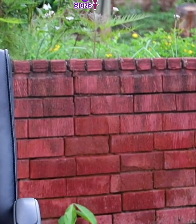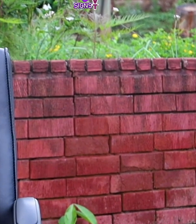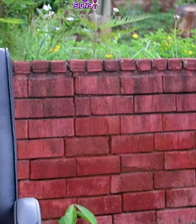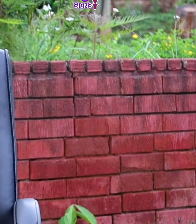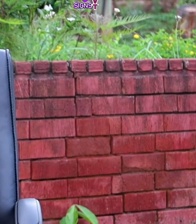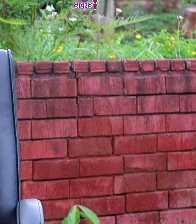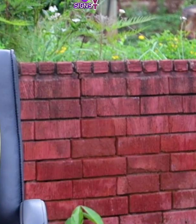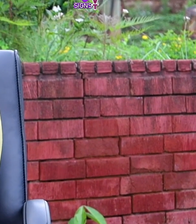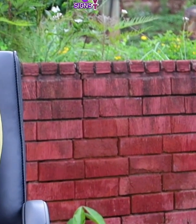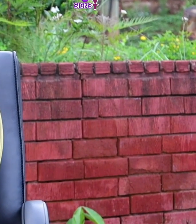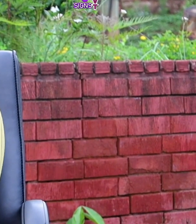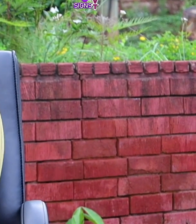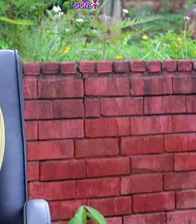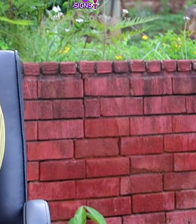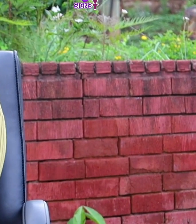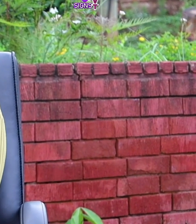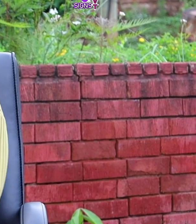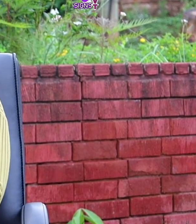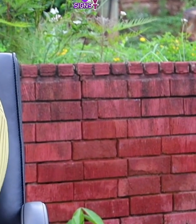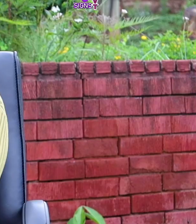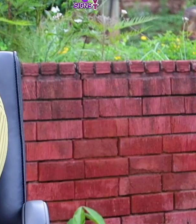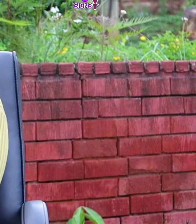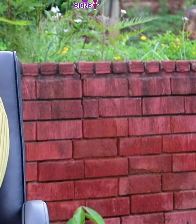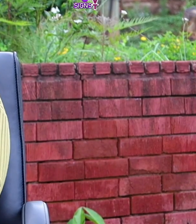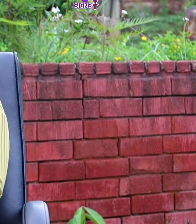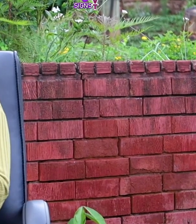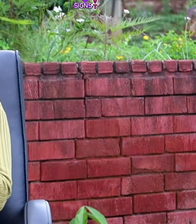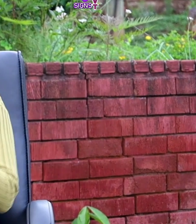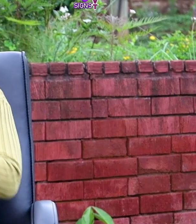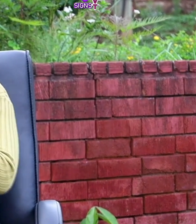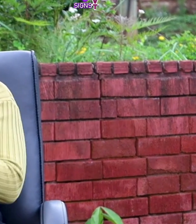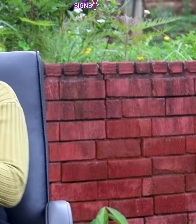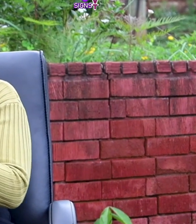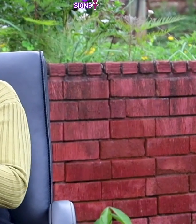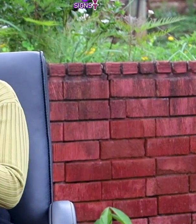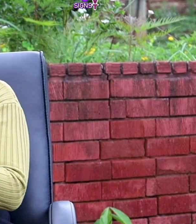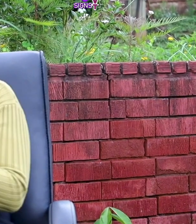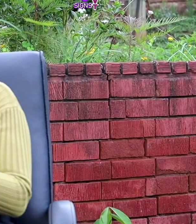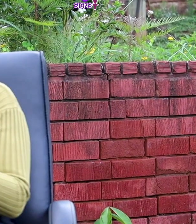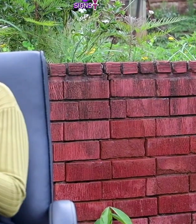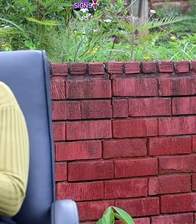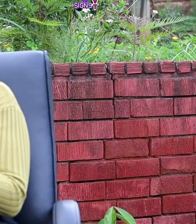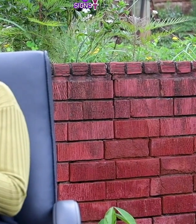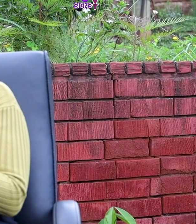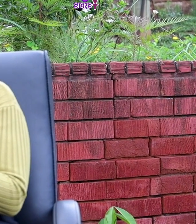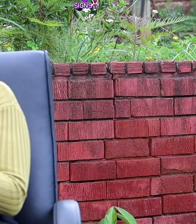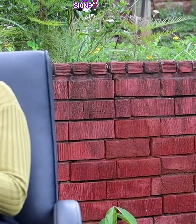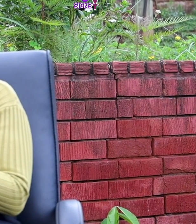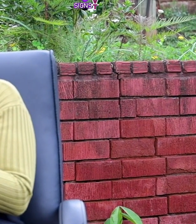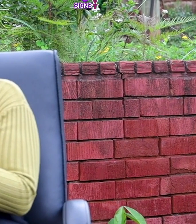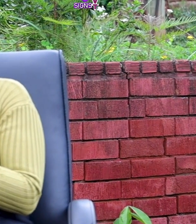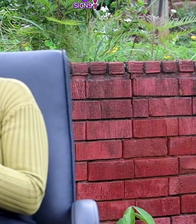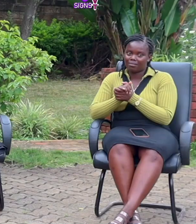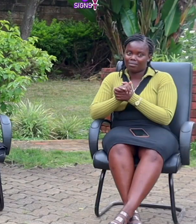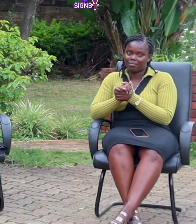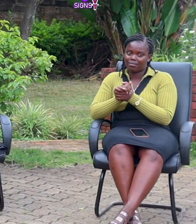favorism, especially in the family. But you should always follow your integrity and work so hard to achieve